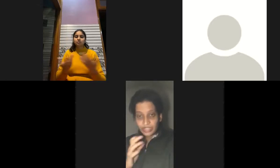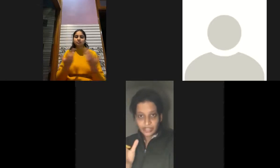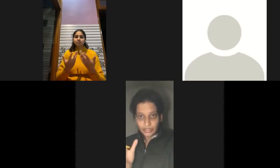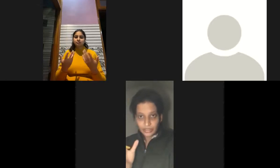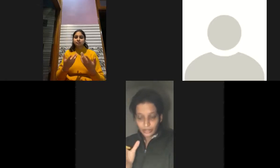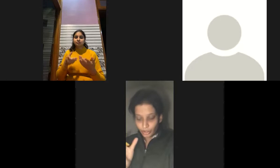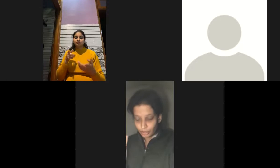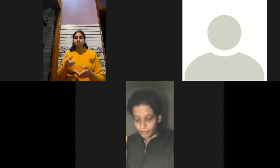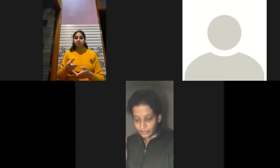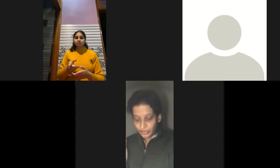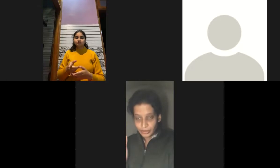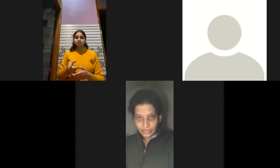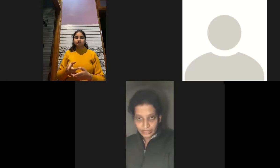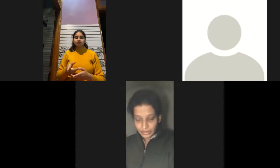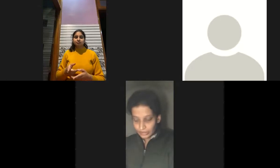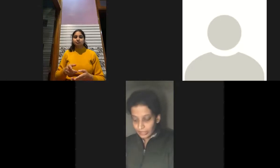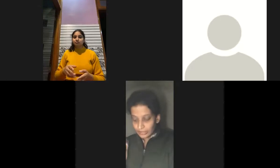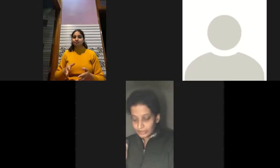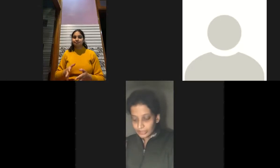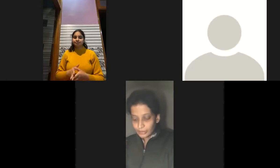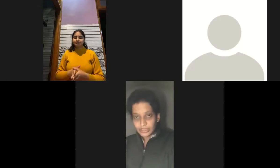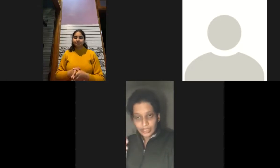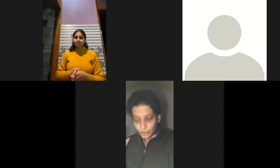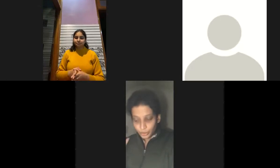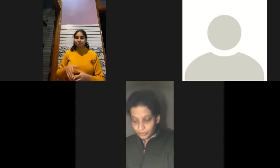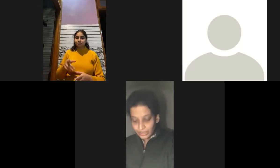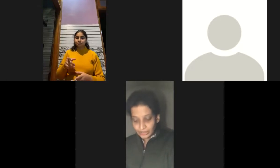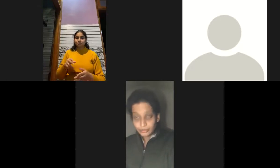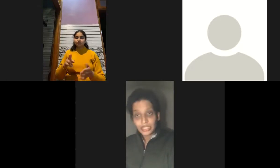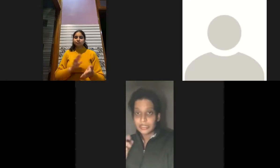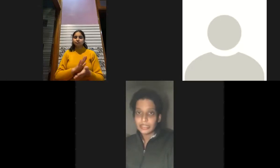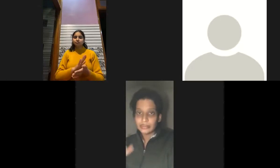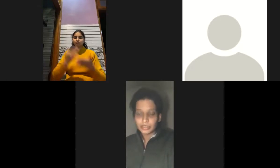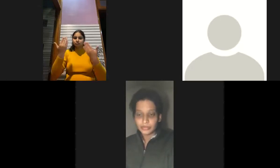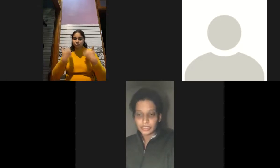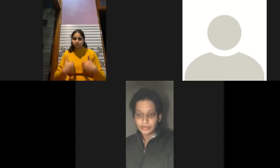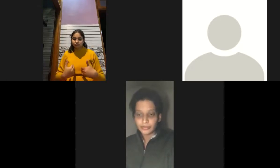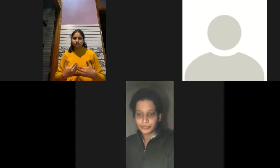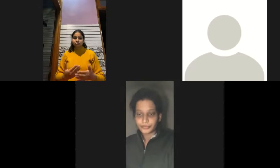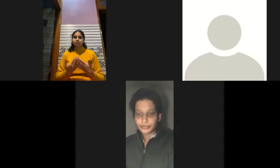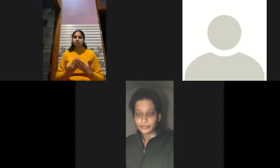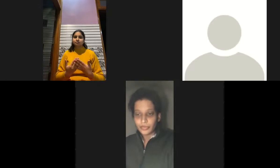more deviant, non-normative appearances. The Strugglebugs are human beings, much like Gulliver himself.